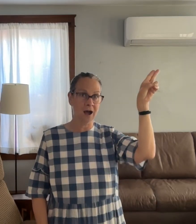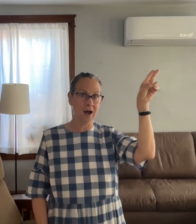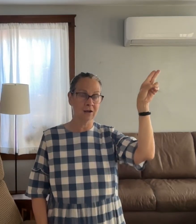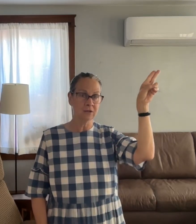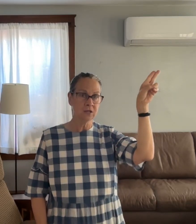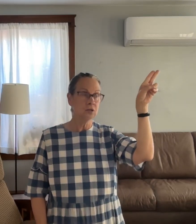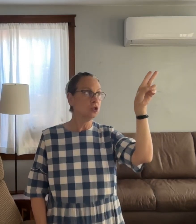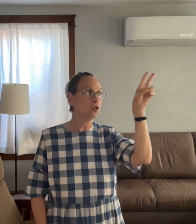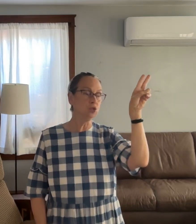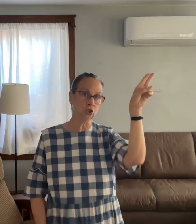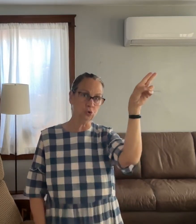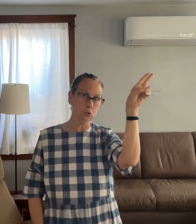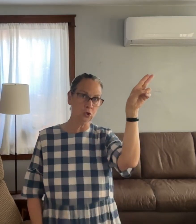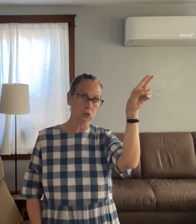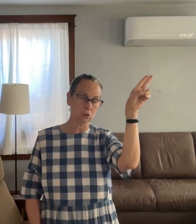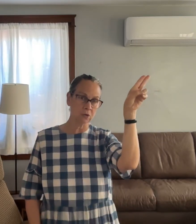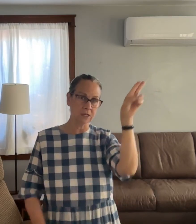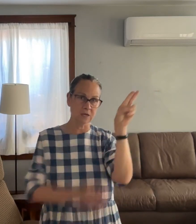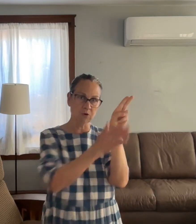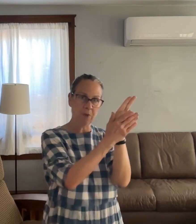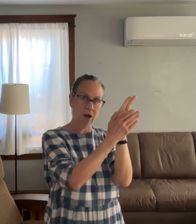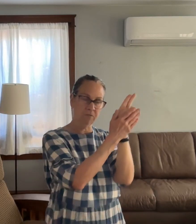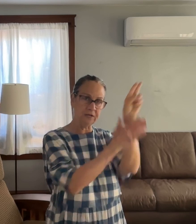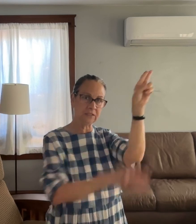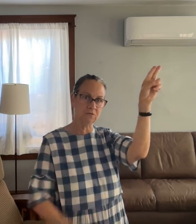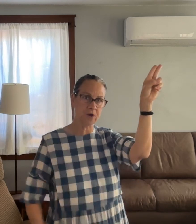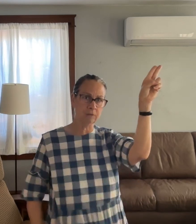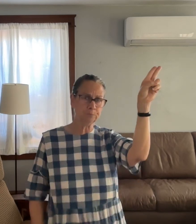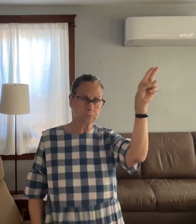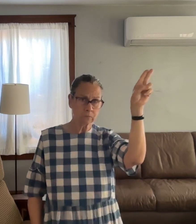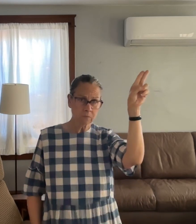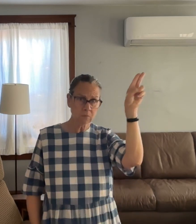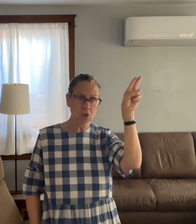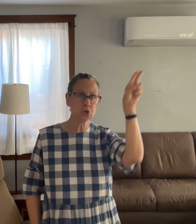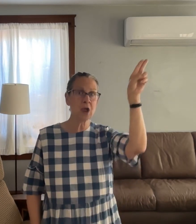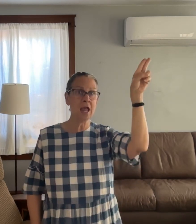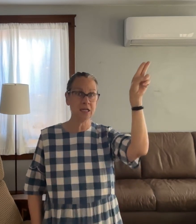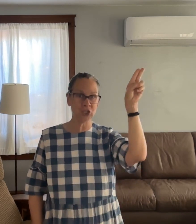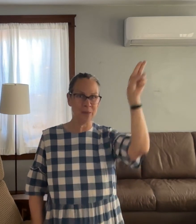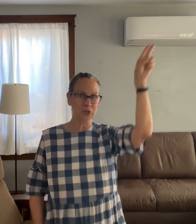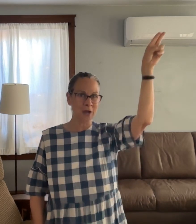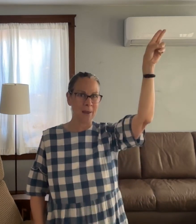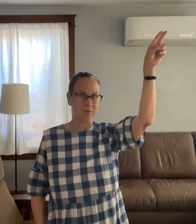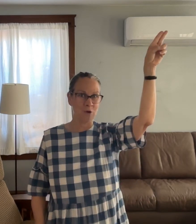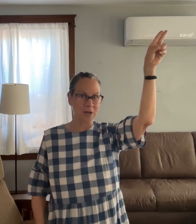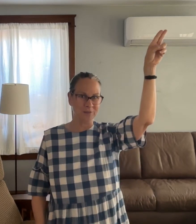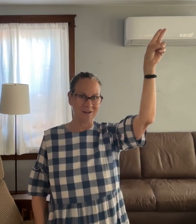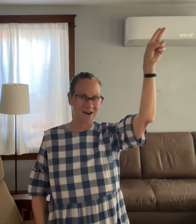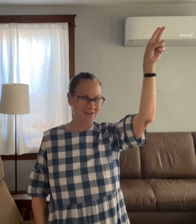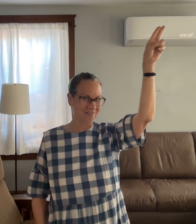the, you do your, again, with palm facing front, your H, and then you kind of like point up to God. Isn't that